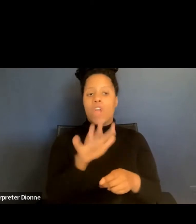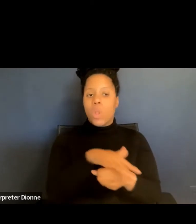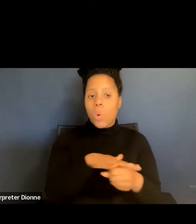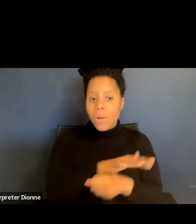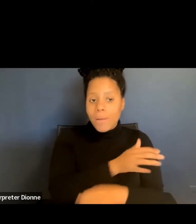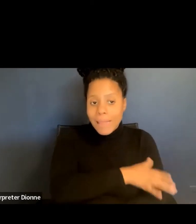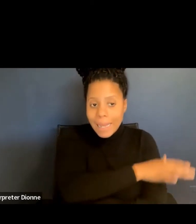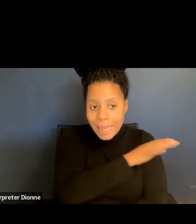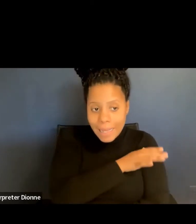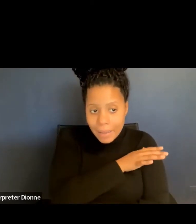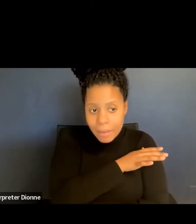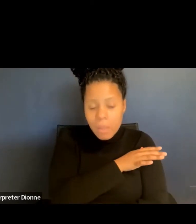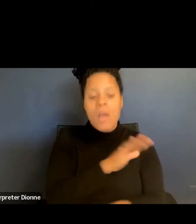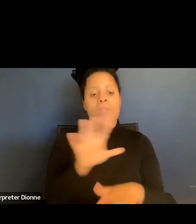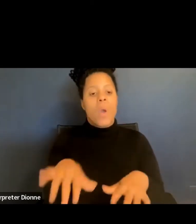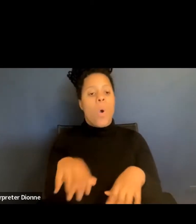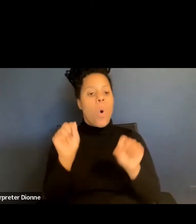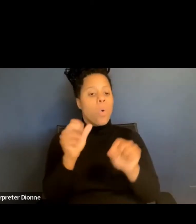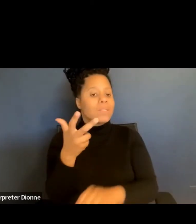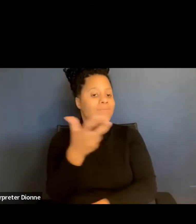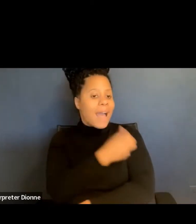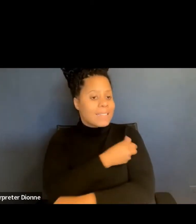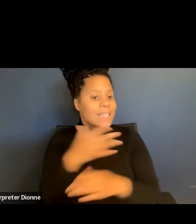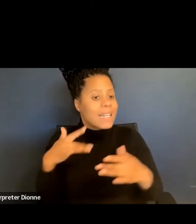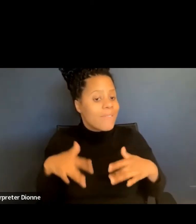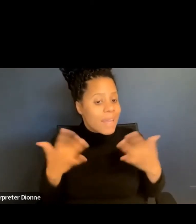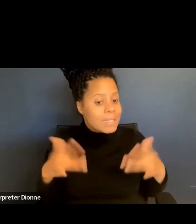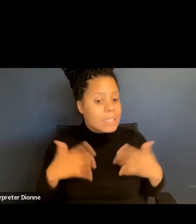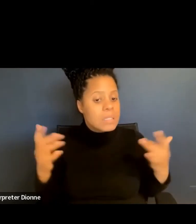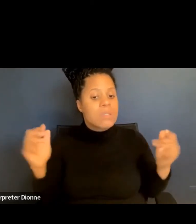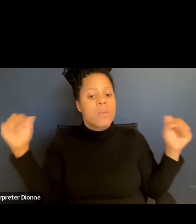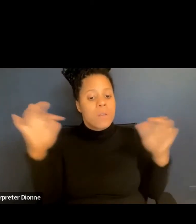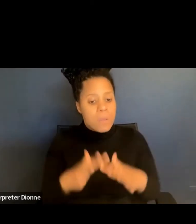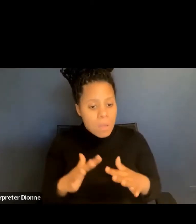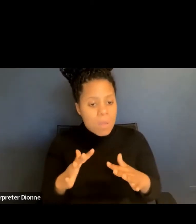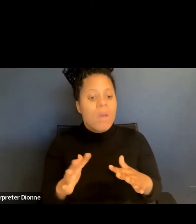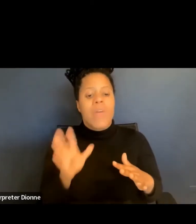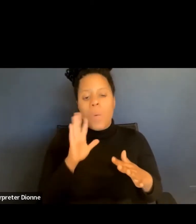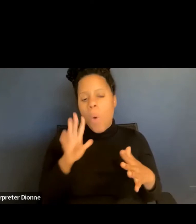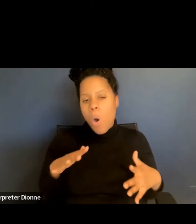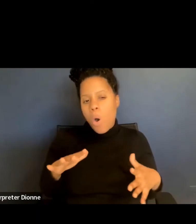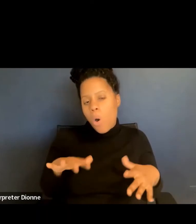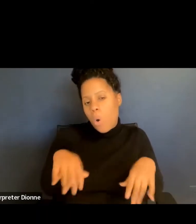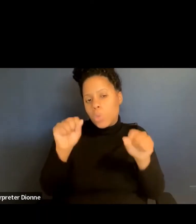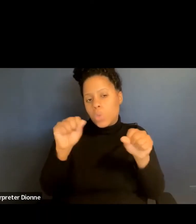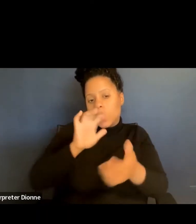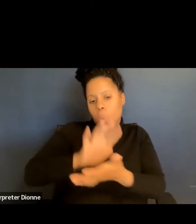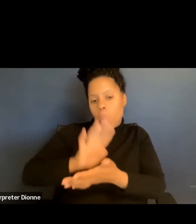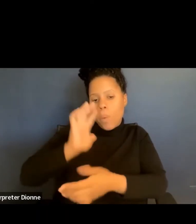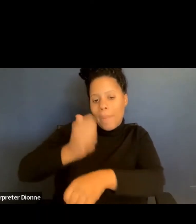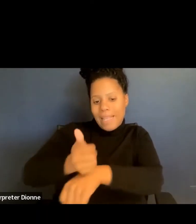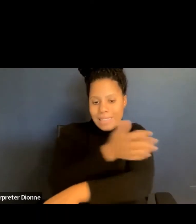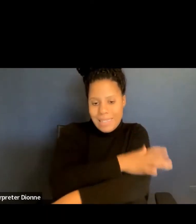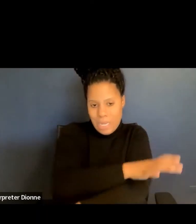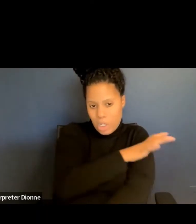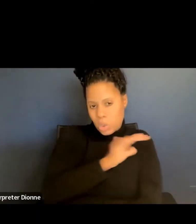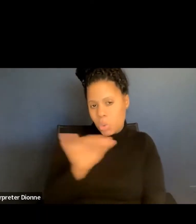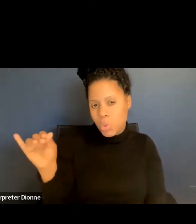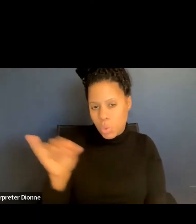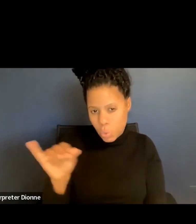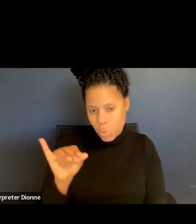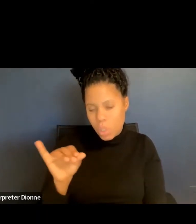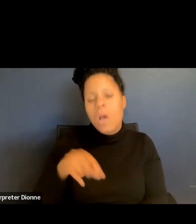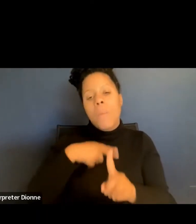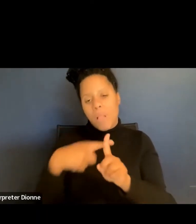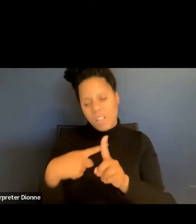family vaccine events, school-based clinics, to name just a few. And then there are three newer, I